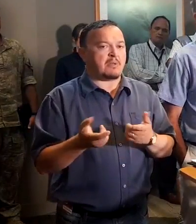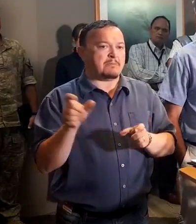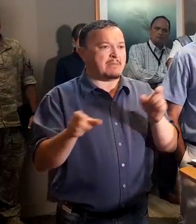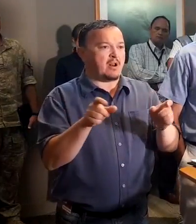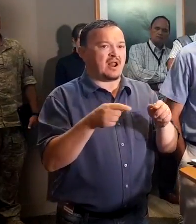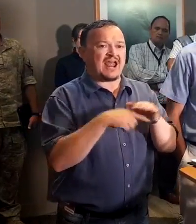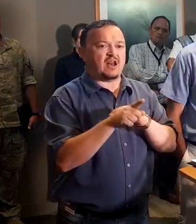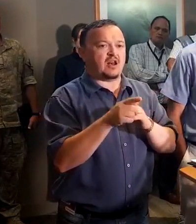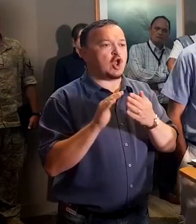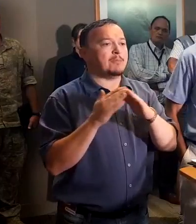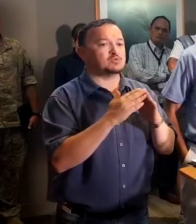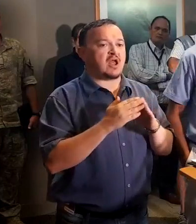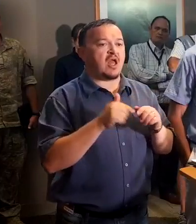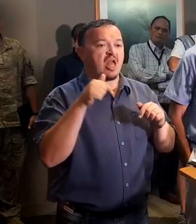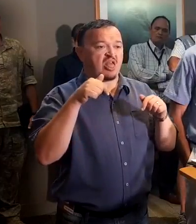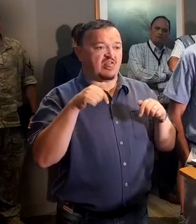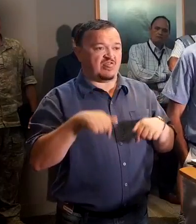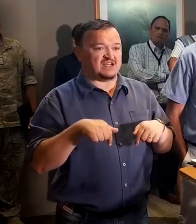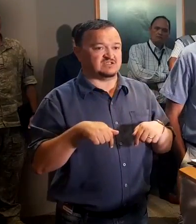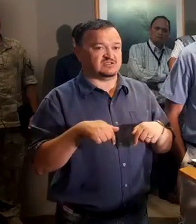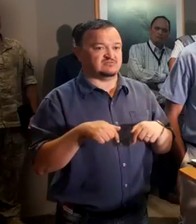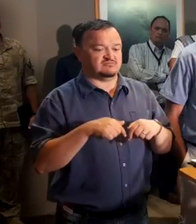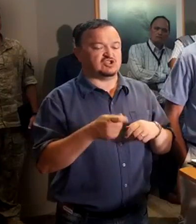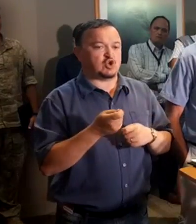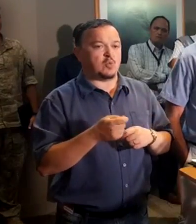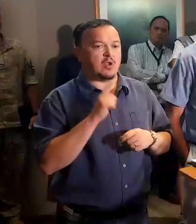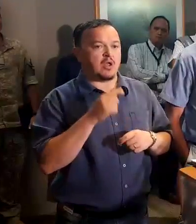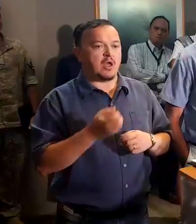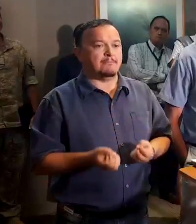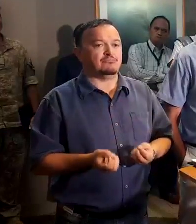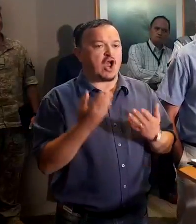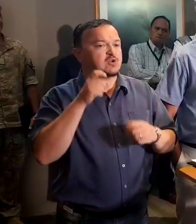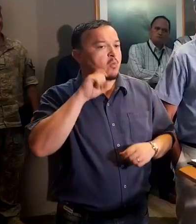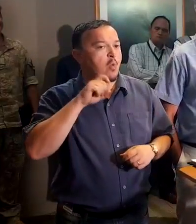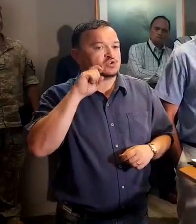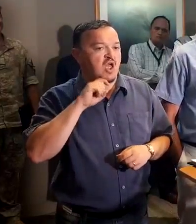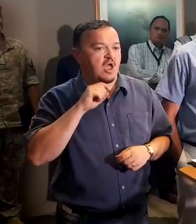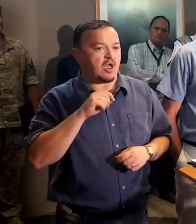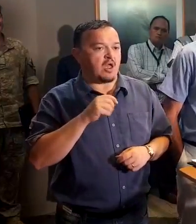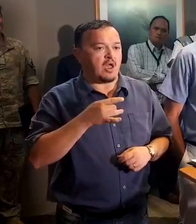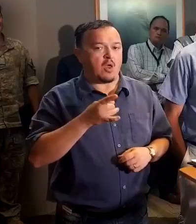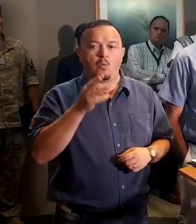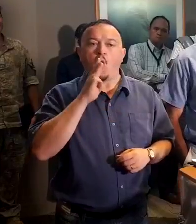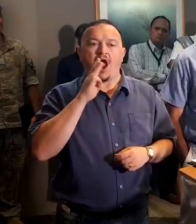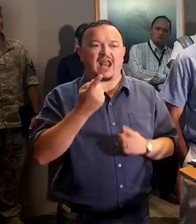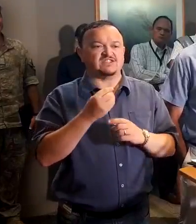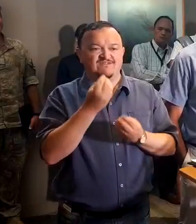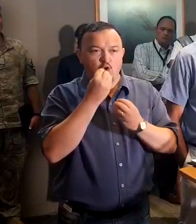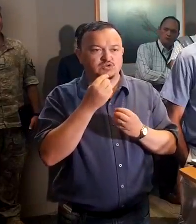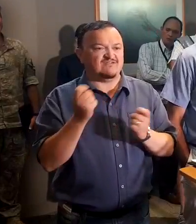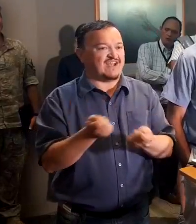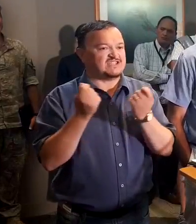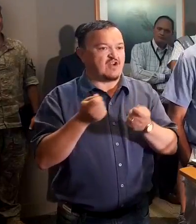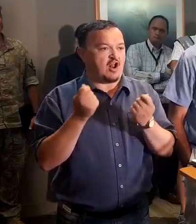that the Brightwater Wine and Food Festival, which has thousands of people attending when it's on, has just been cancelled for